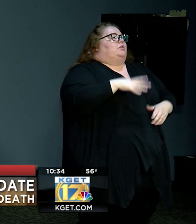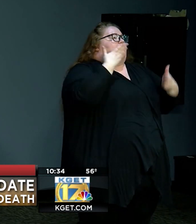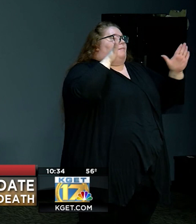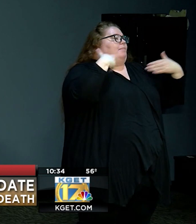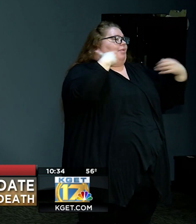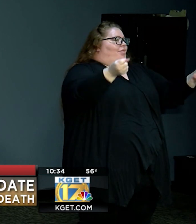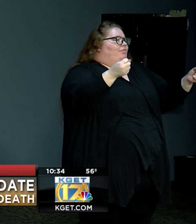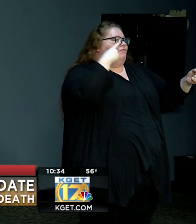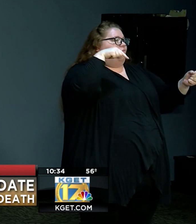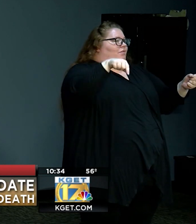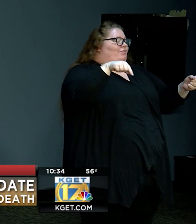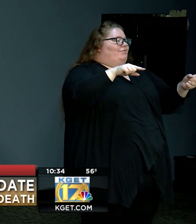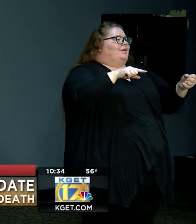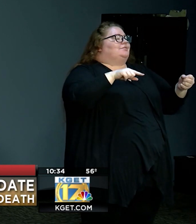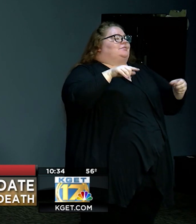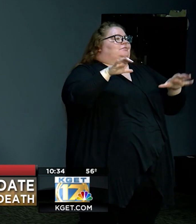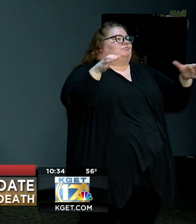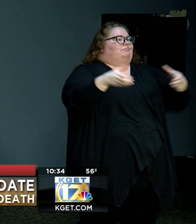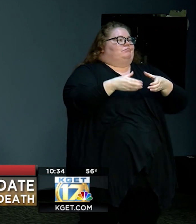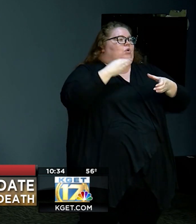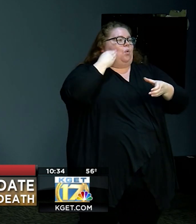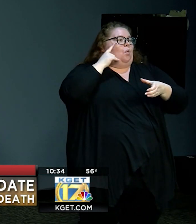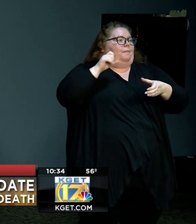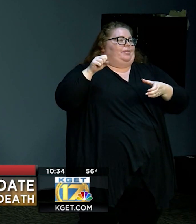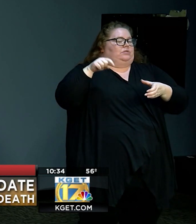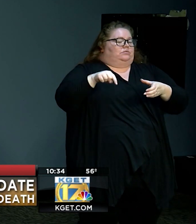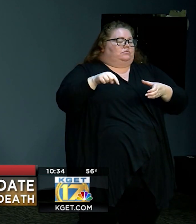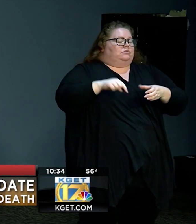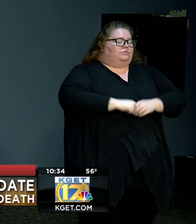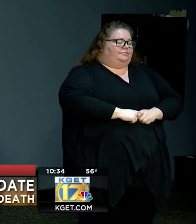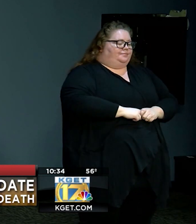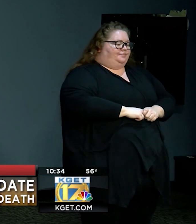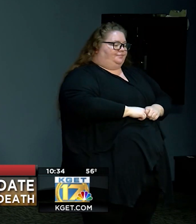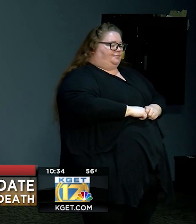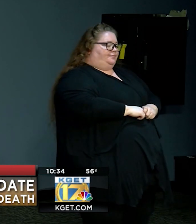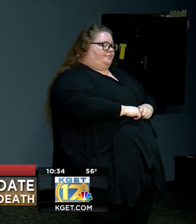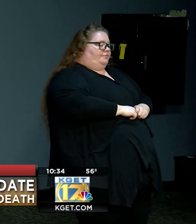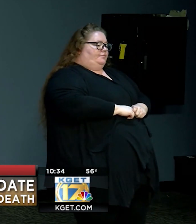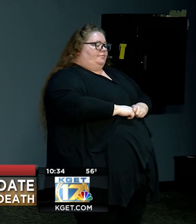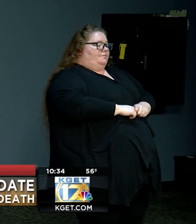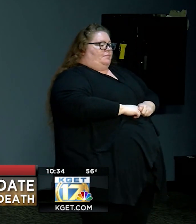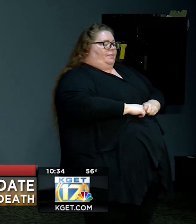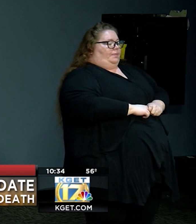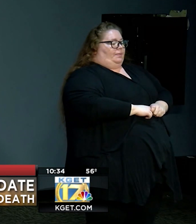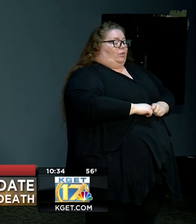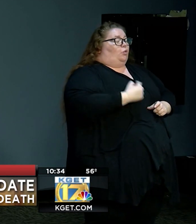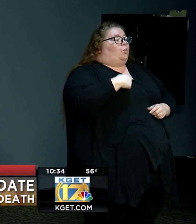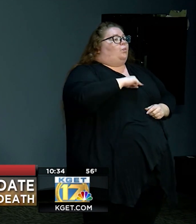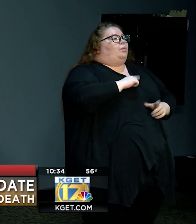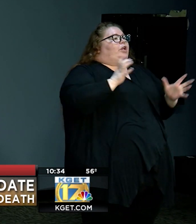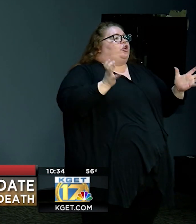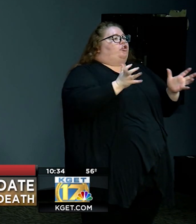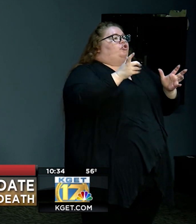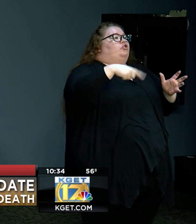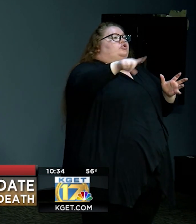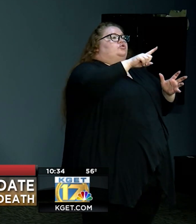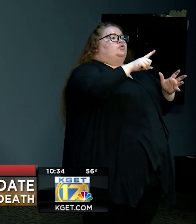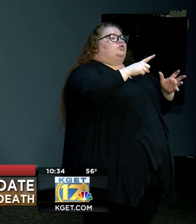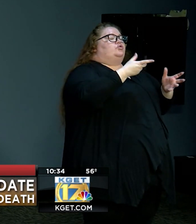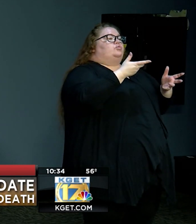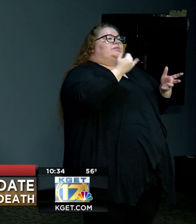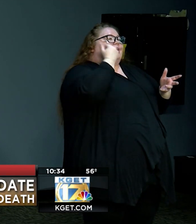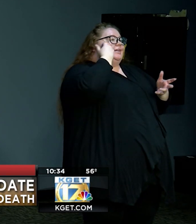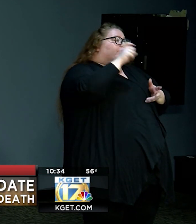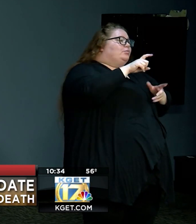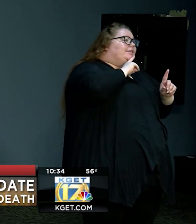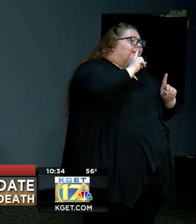in these tough times. And while we continue to encourage individuals to seek answers from public health as the lead